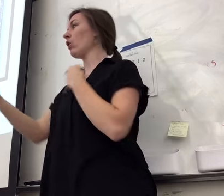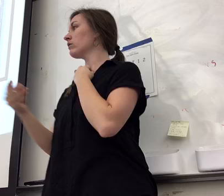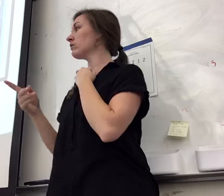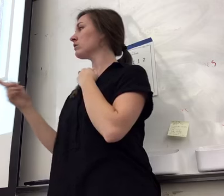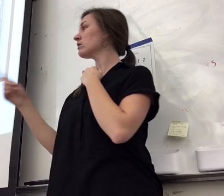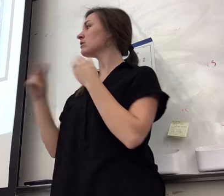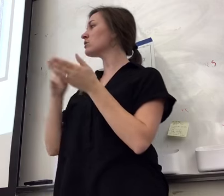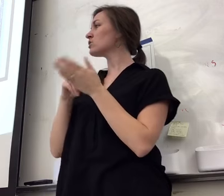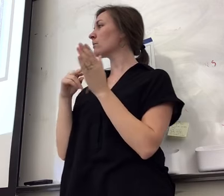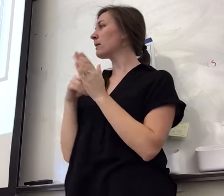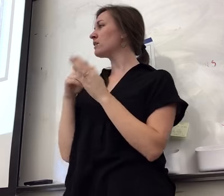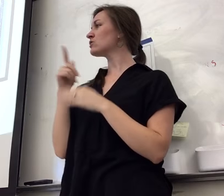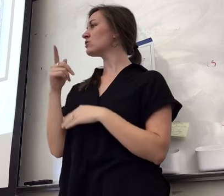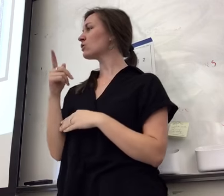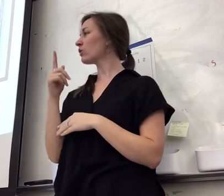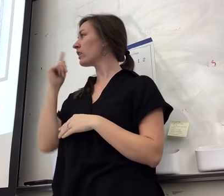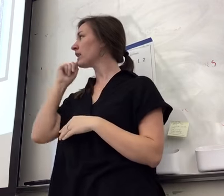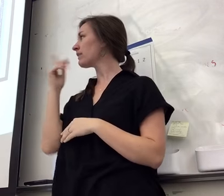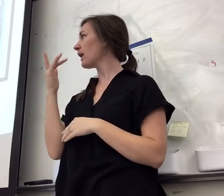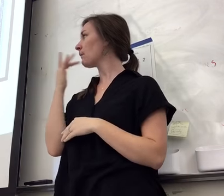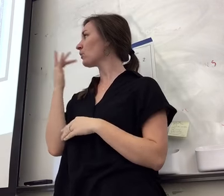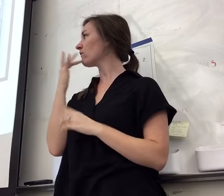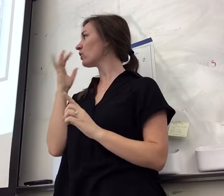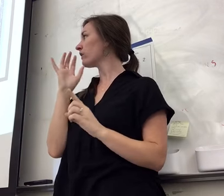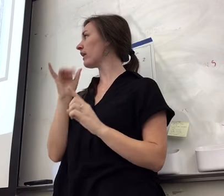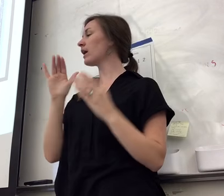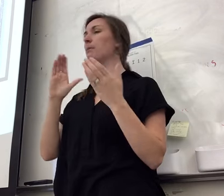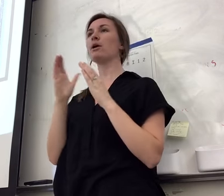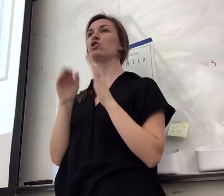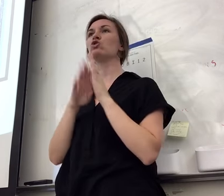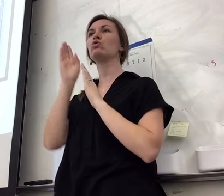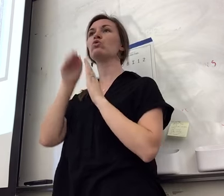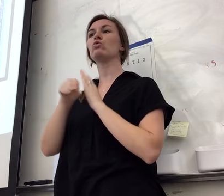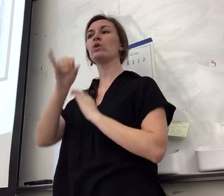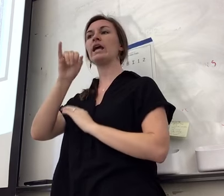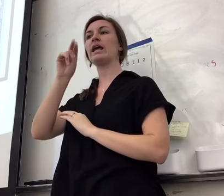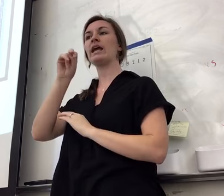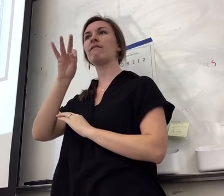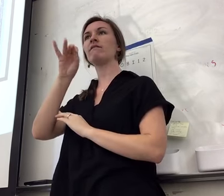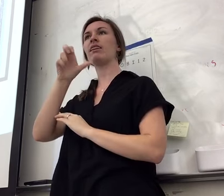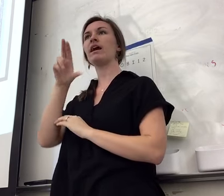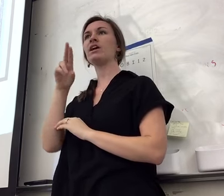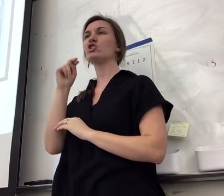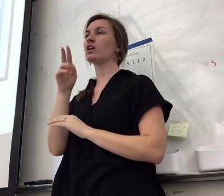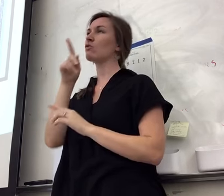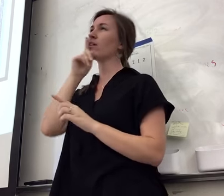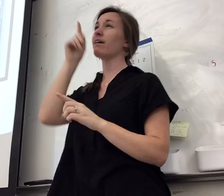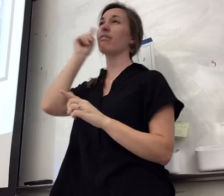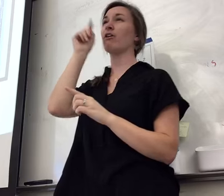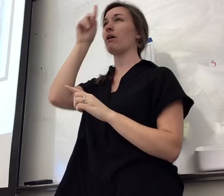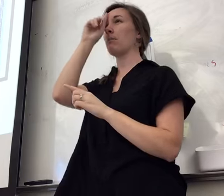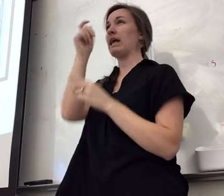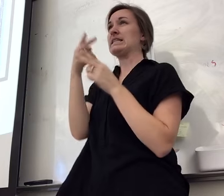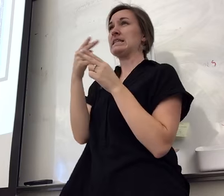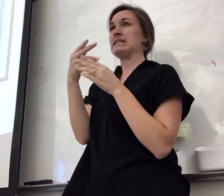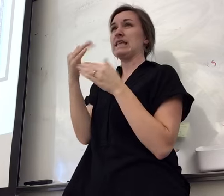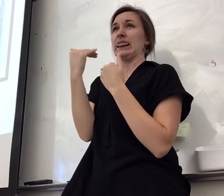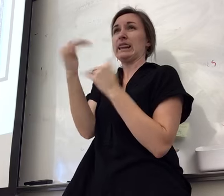less than inflation? In theory, it would be greater than. Okay. Because it was only made for 5 years and they have a limited